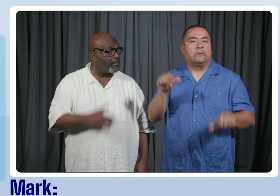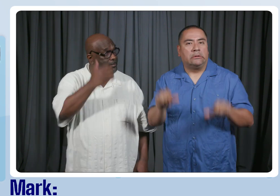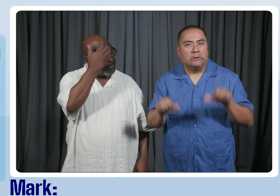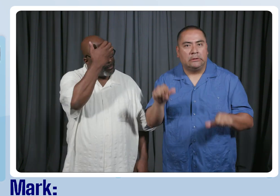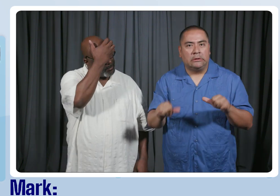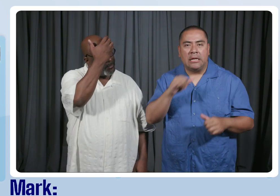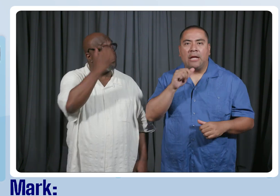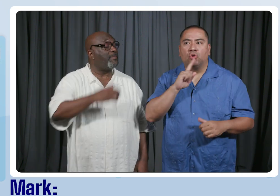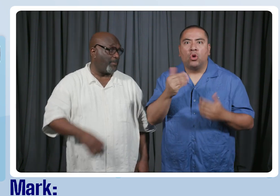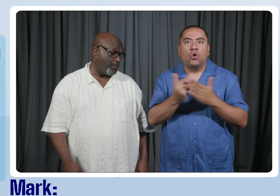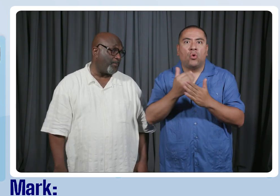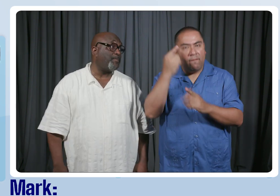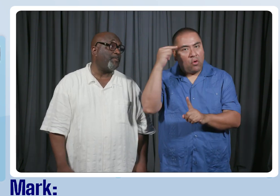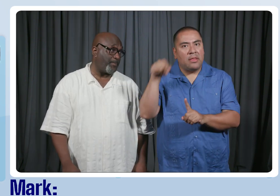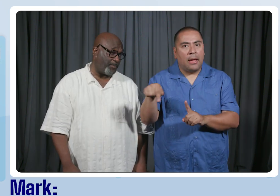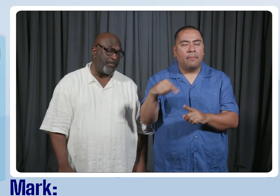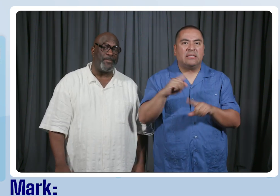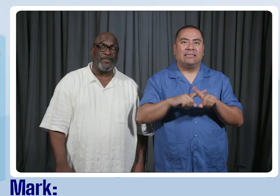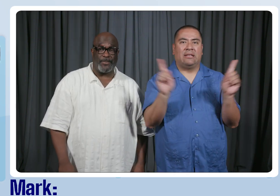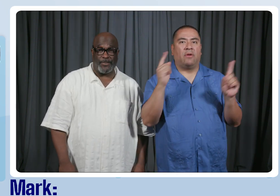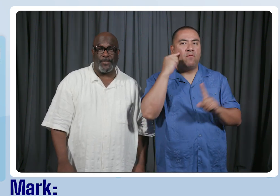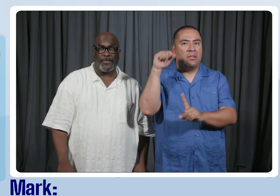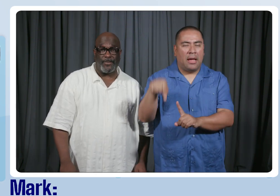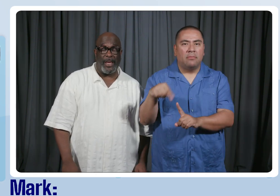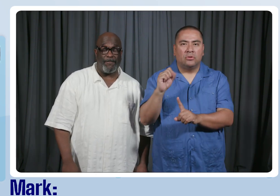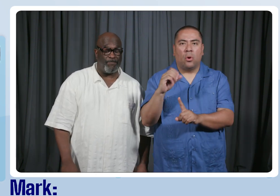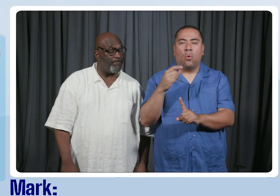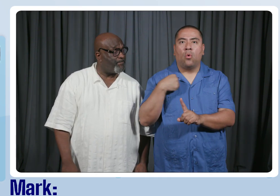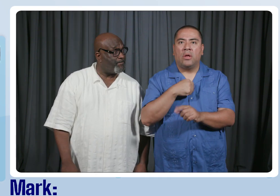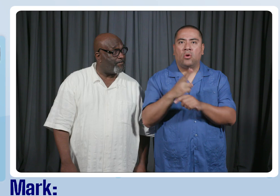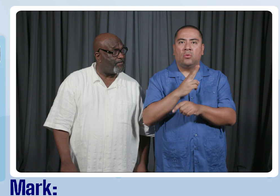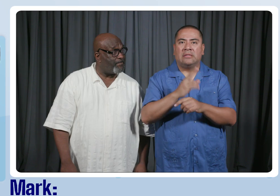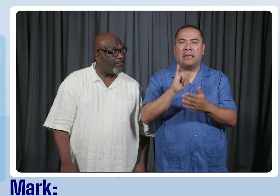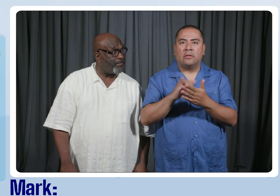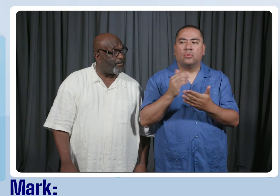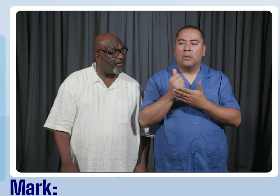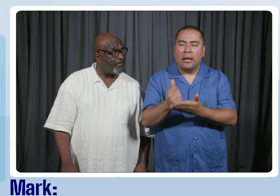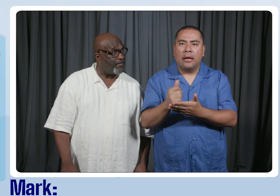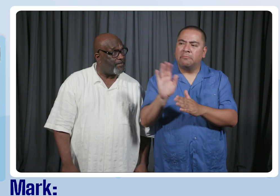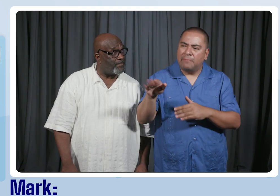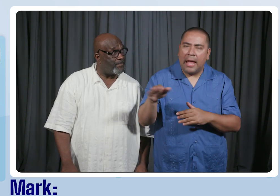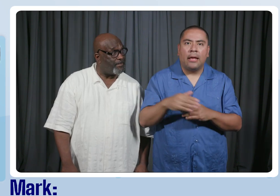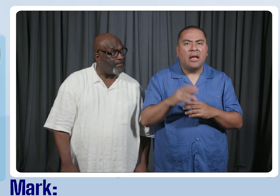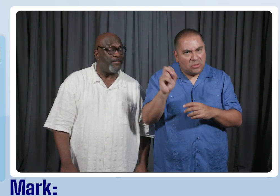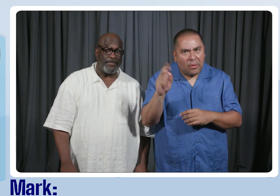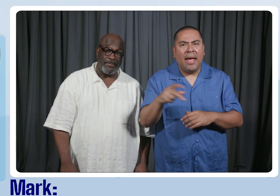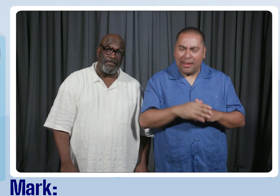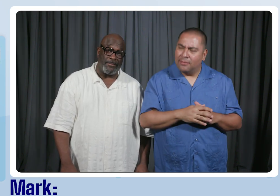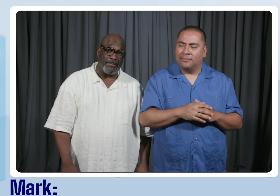unsure, right? It's something new to them and it's something different. So we use that as a tool to say, hey, it's